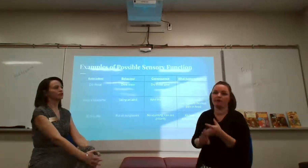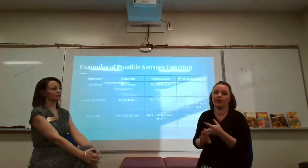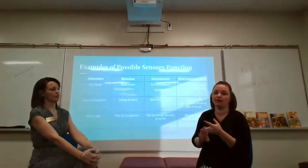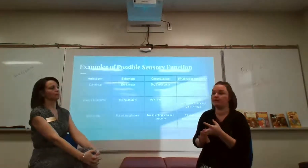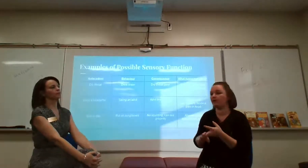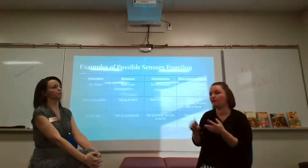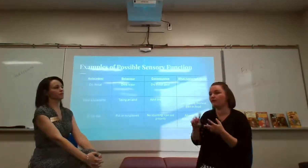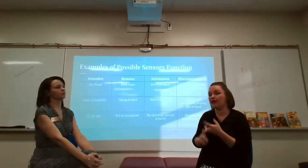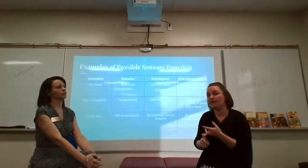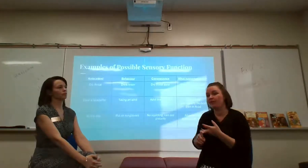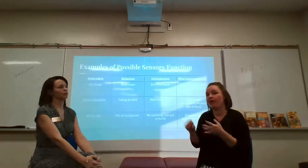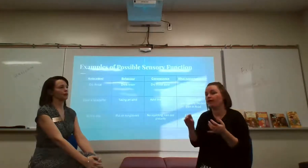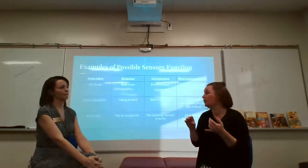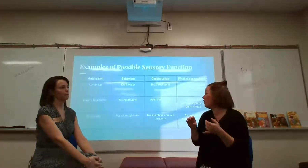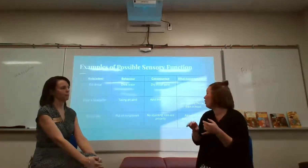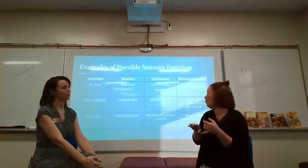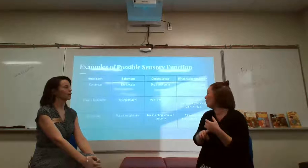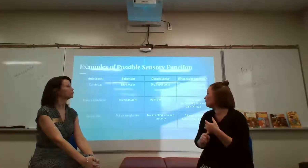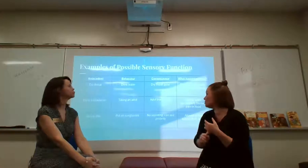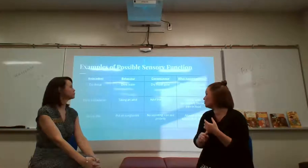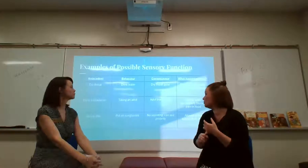one had to be there for you to get the water or to